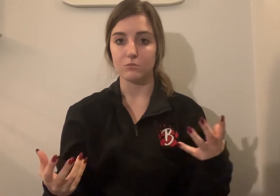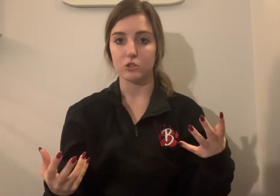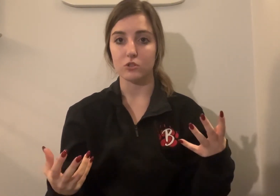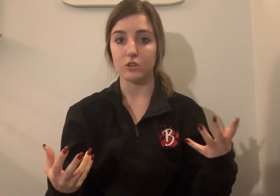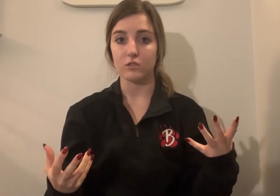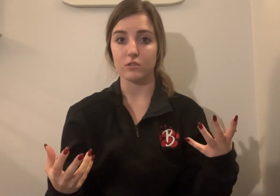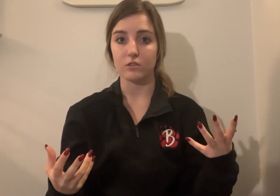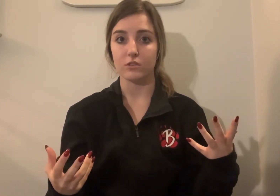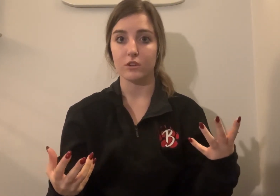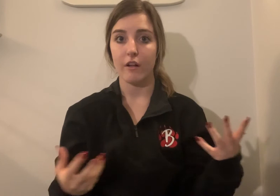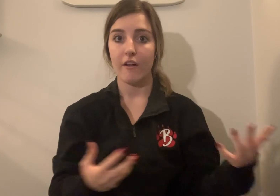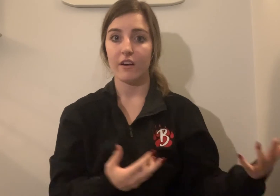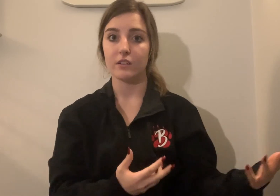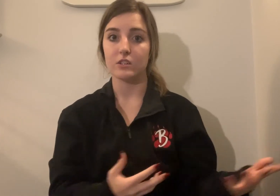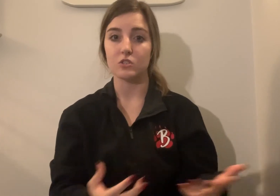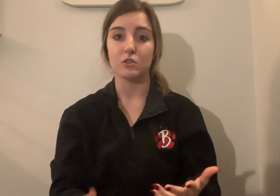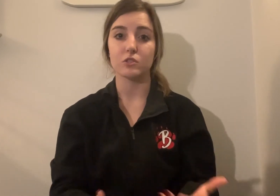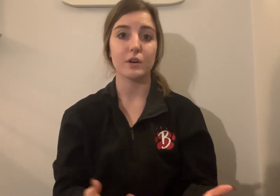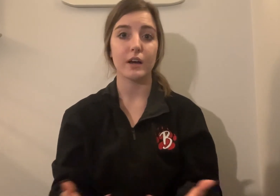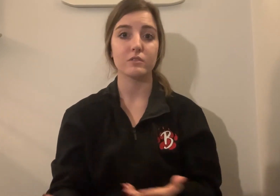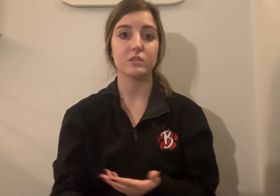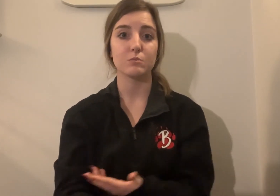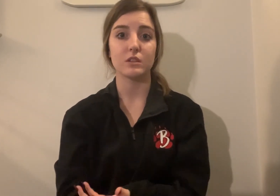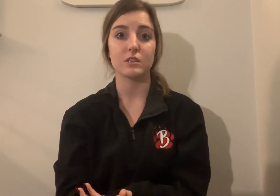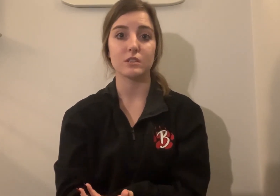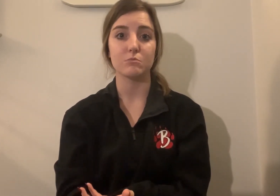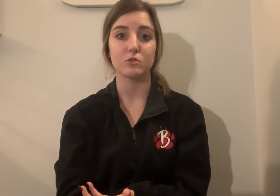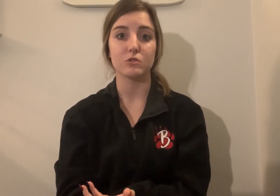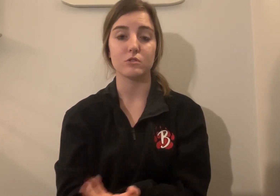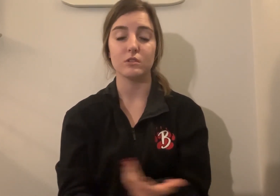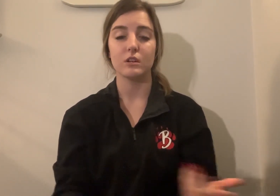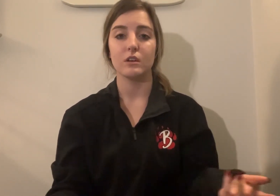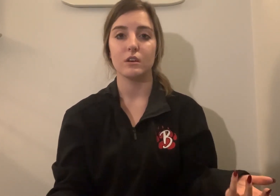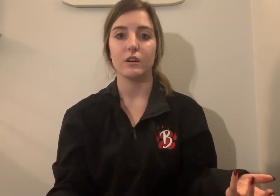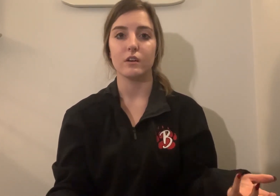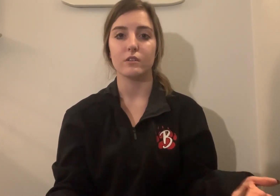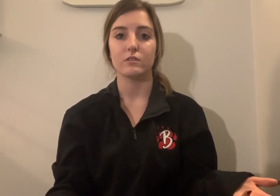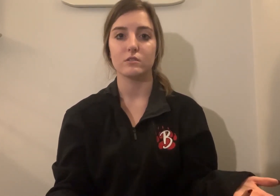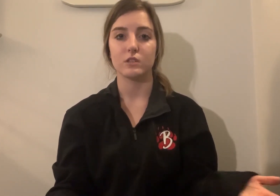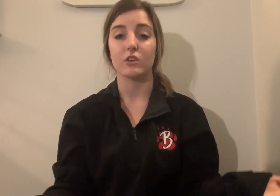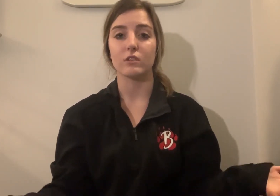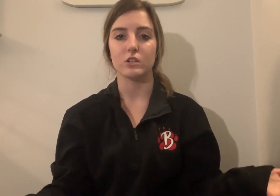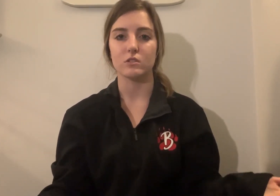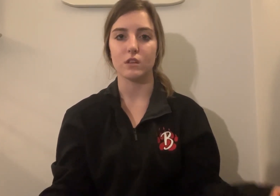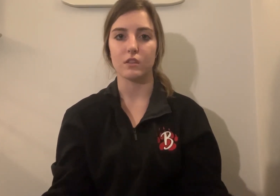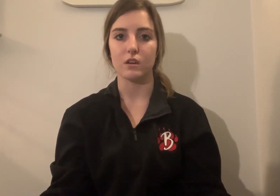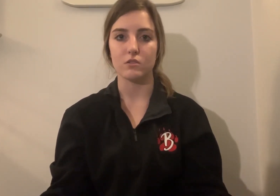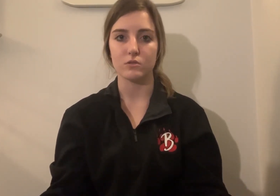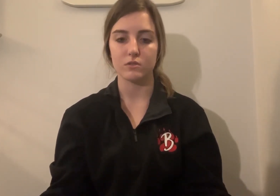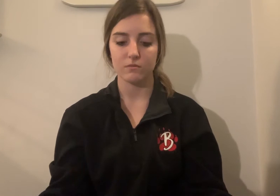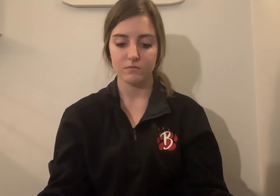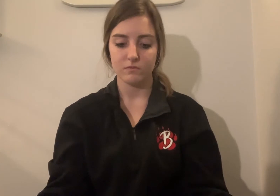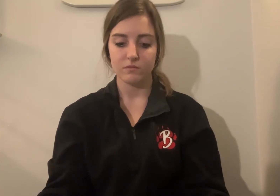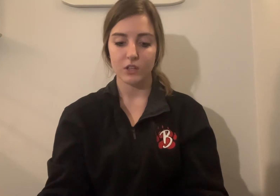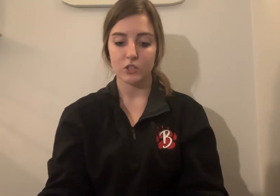sure other holidays also have some of the similar decorations that they use.